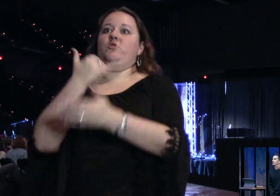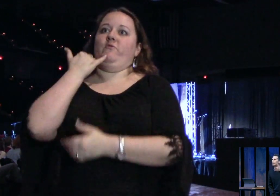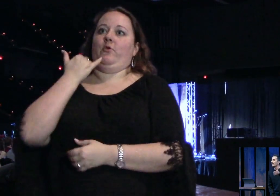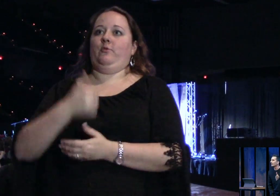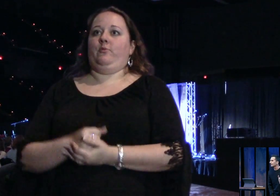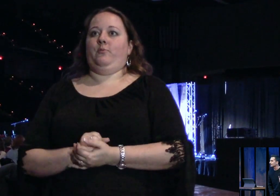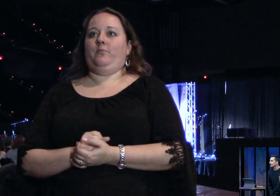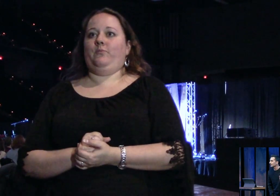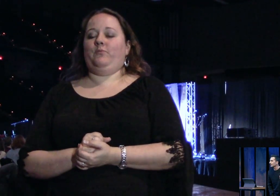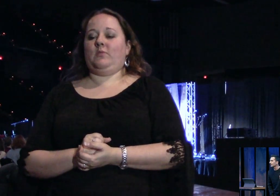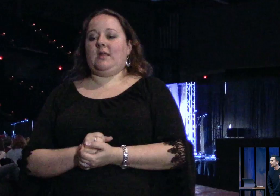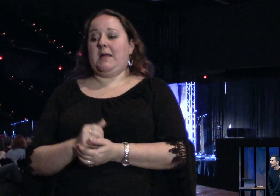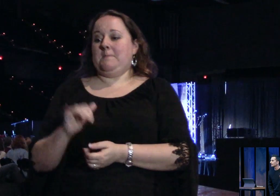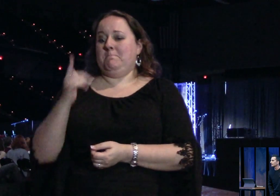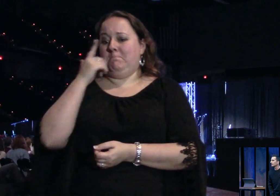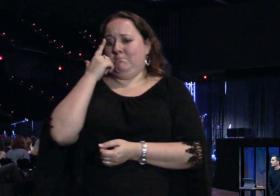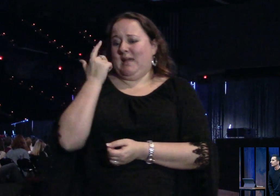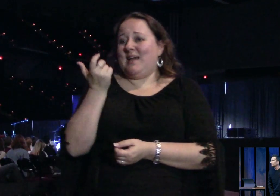and you got it.